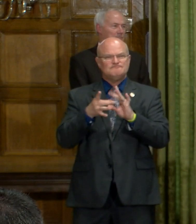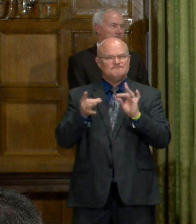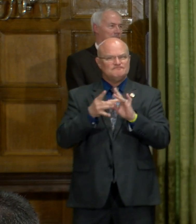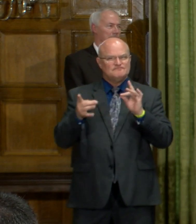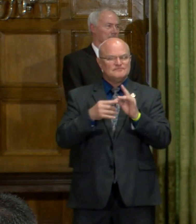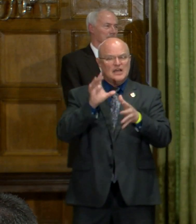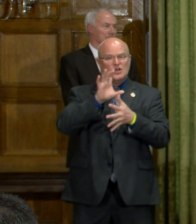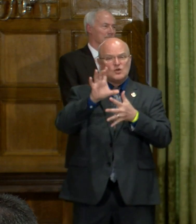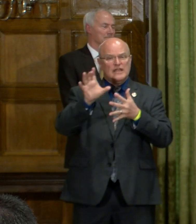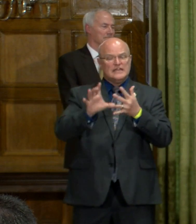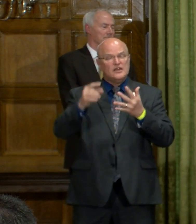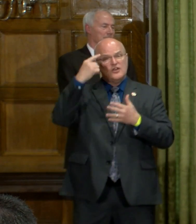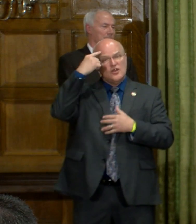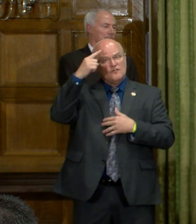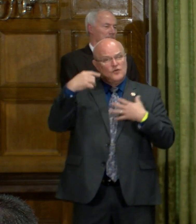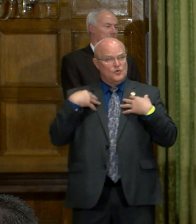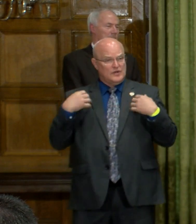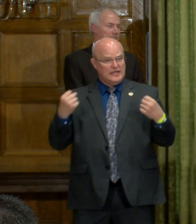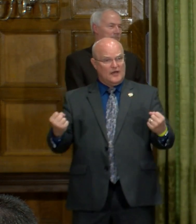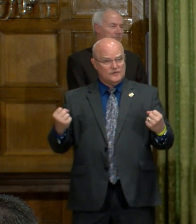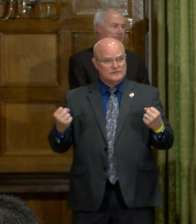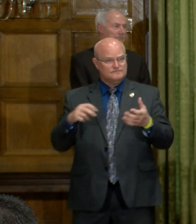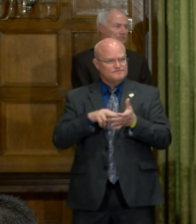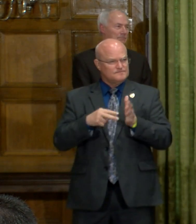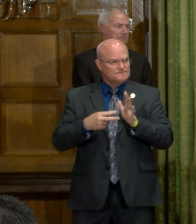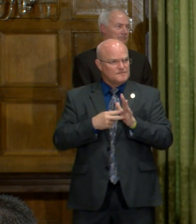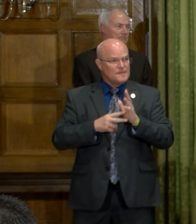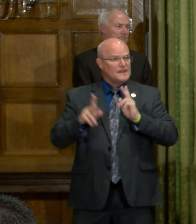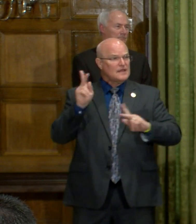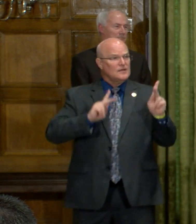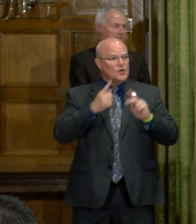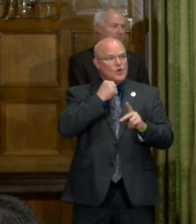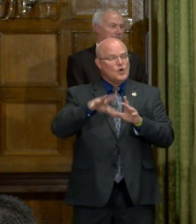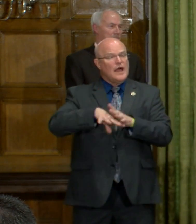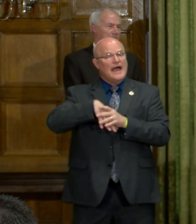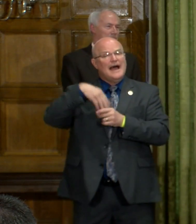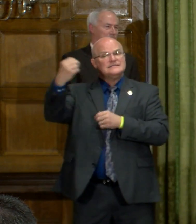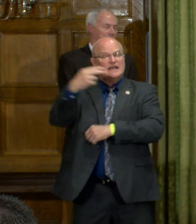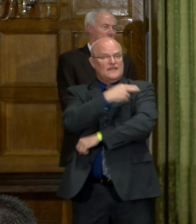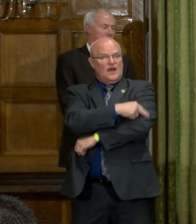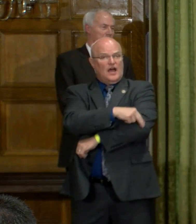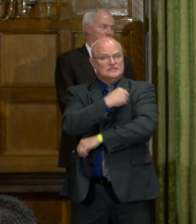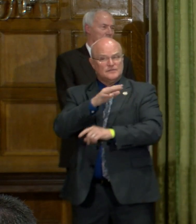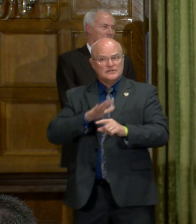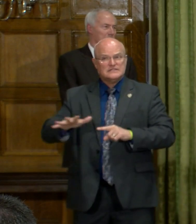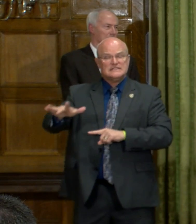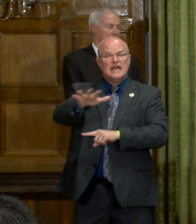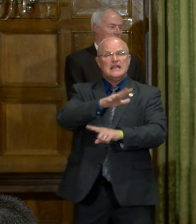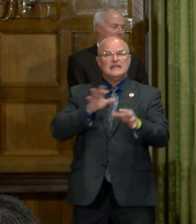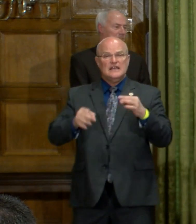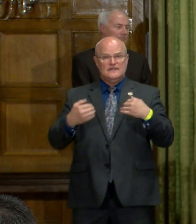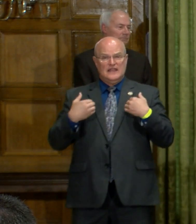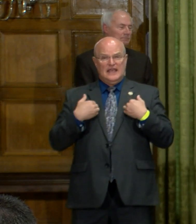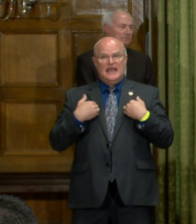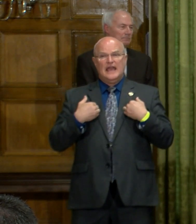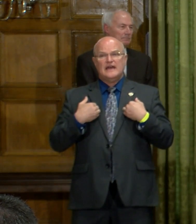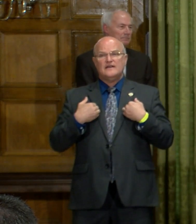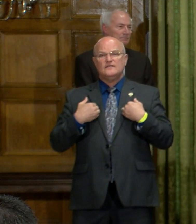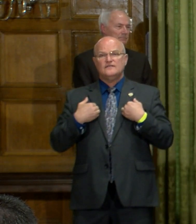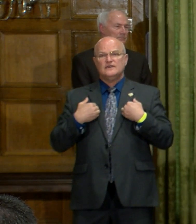talk about criteria for recovered. For people who are outside of a hospital setting, if they have